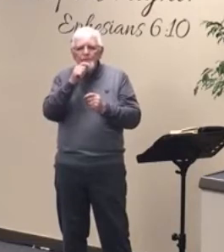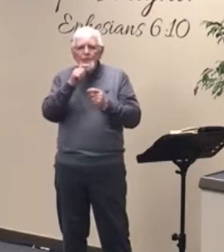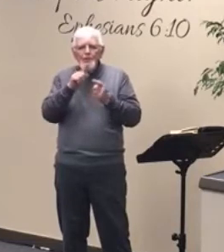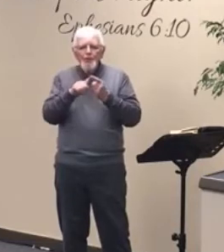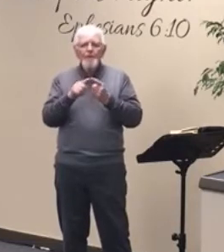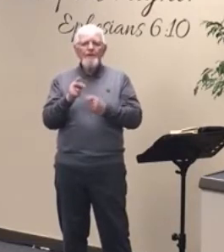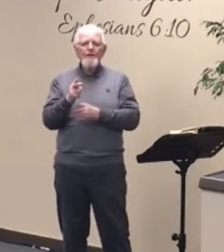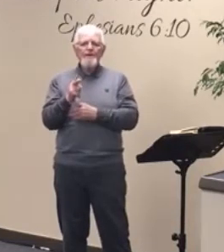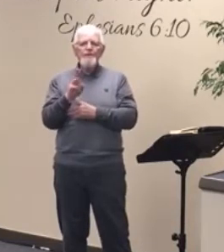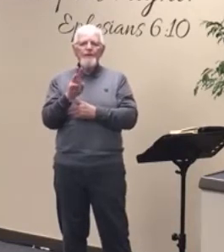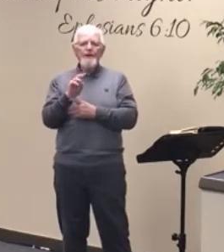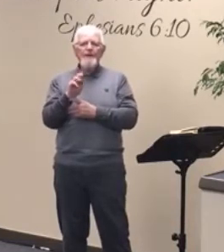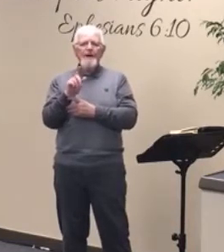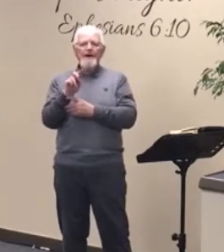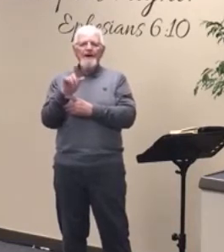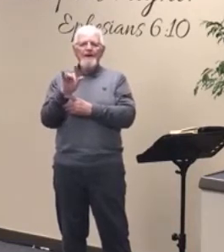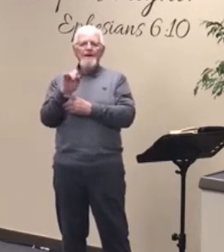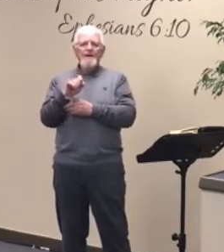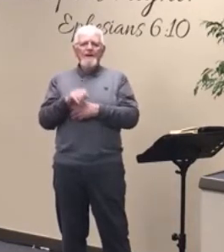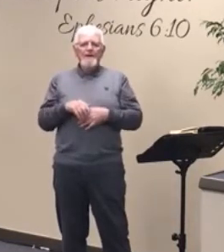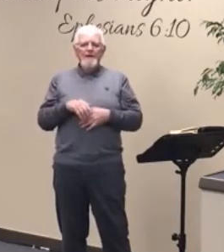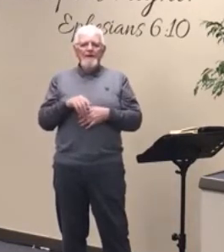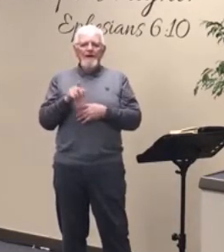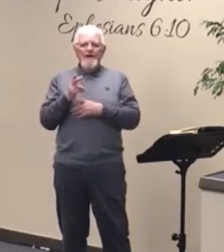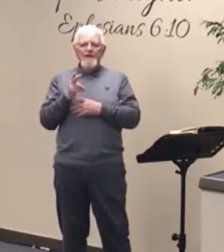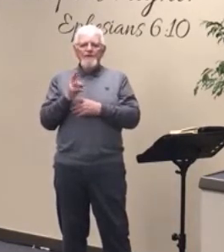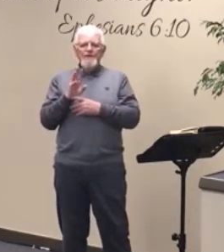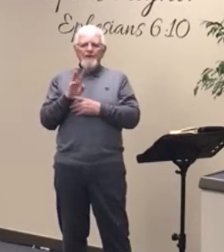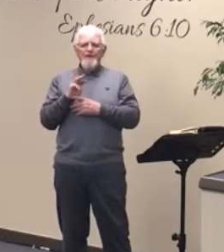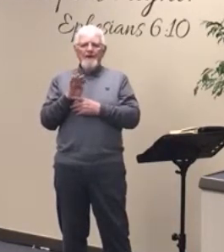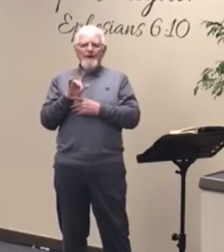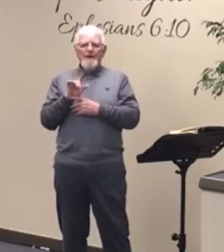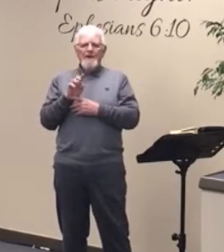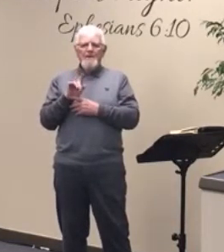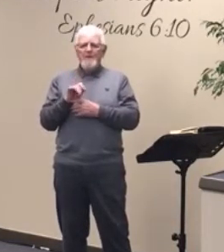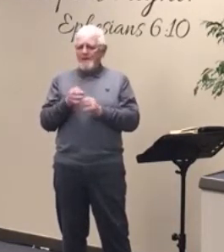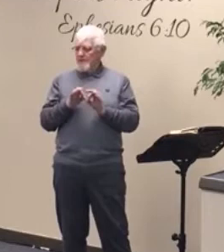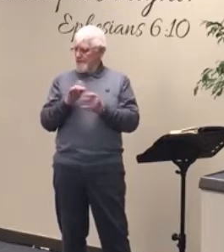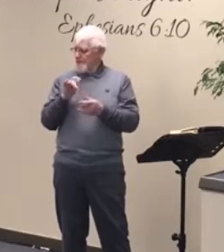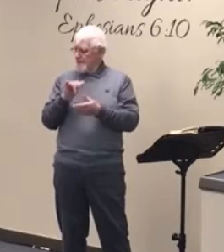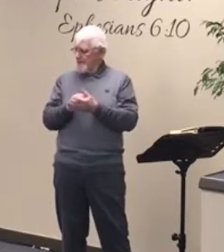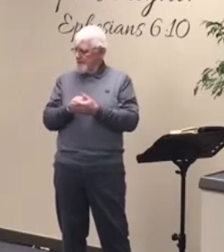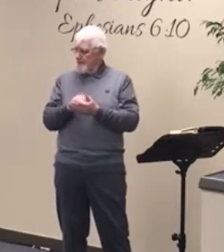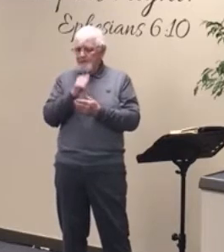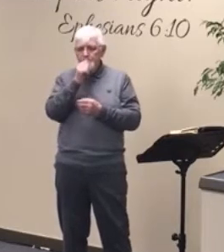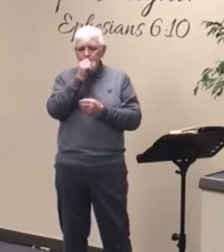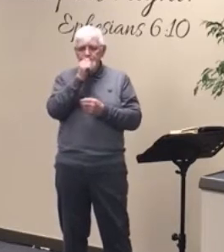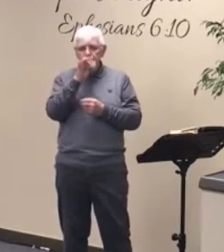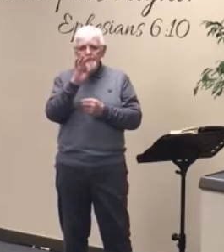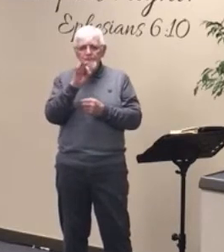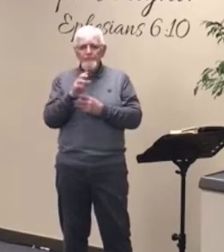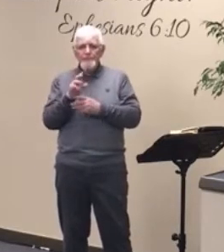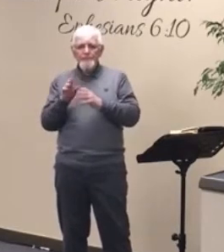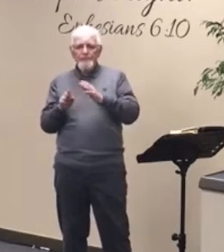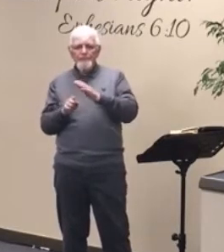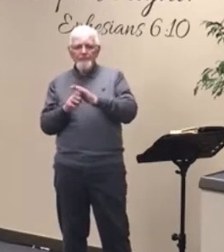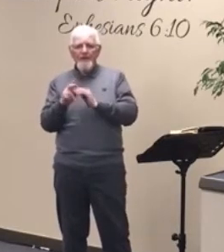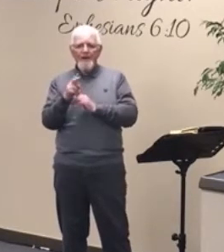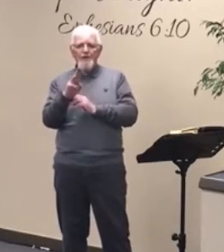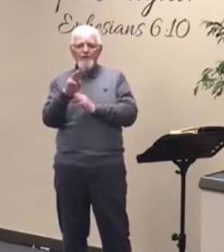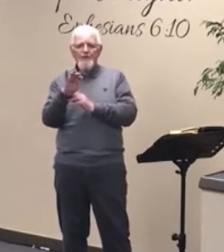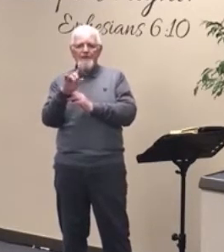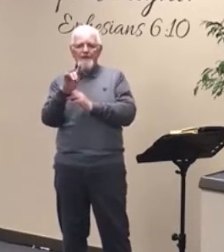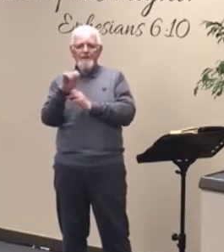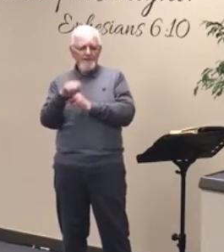We have kind of an idea what humility is, but I'll define it in a minute. Let me just start off by giving the secret of humility. So if you want to start turning